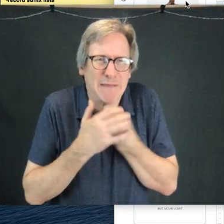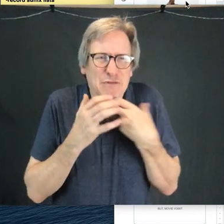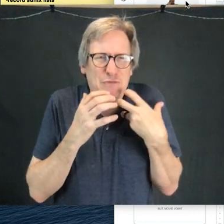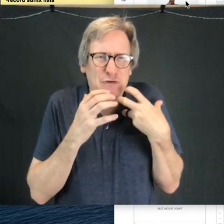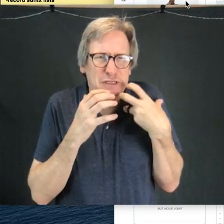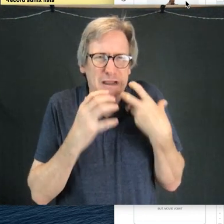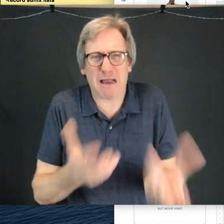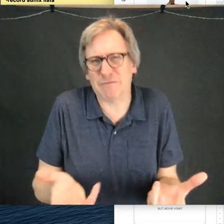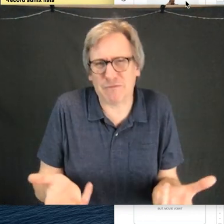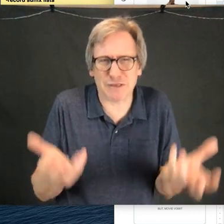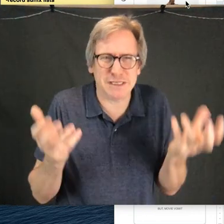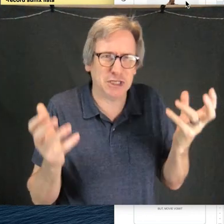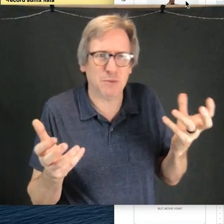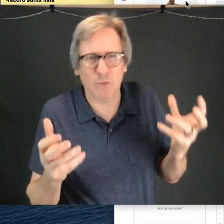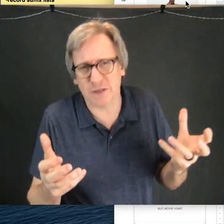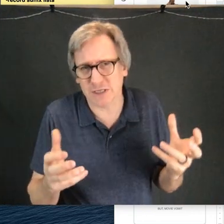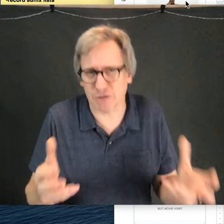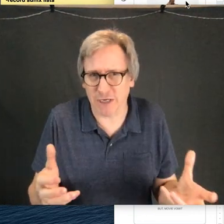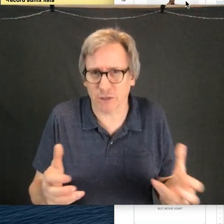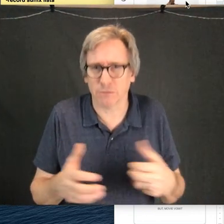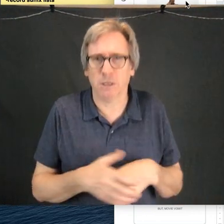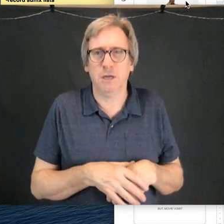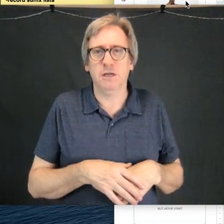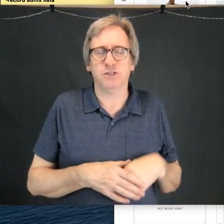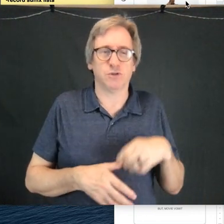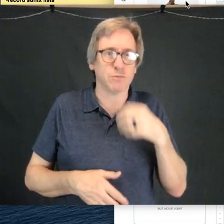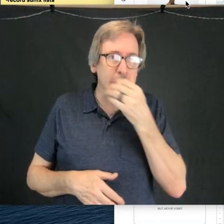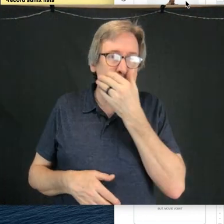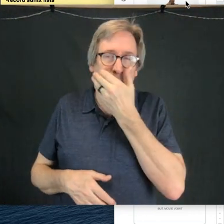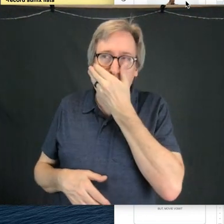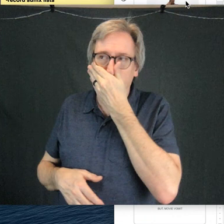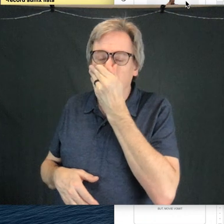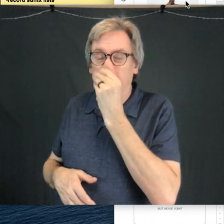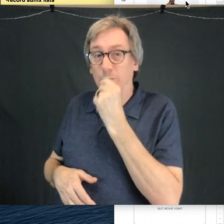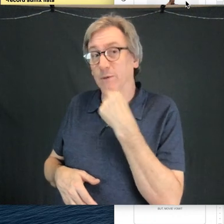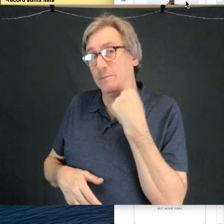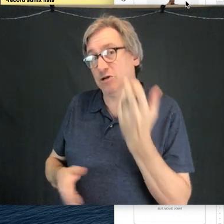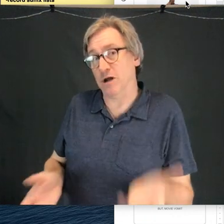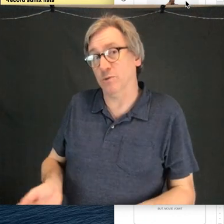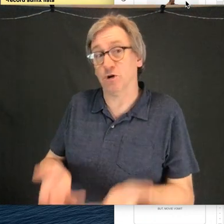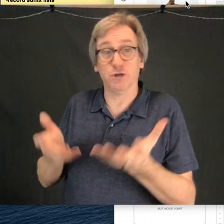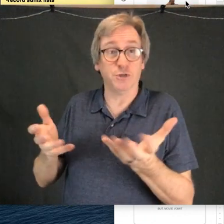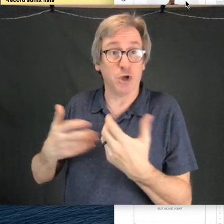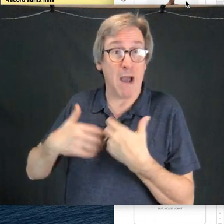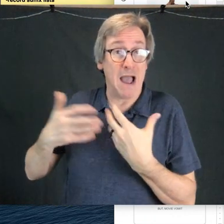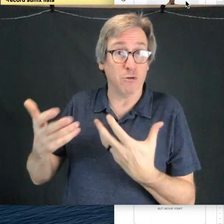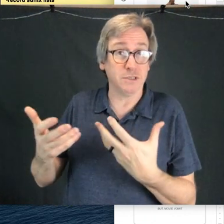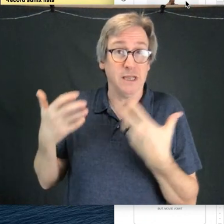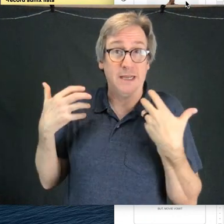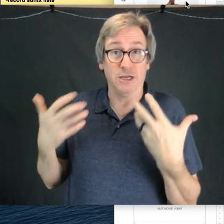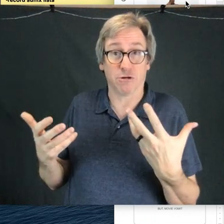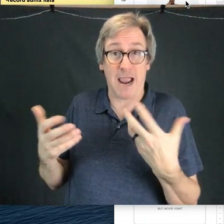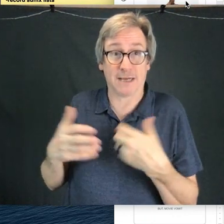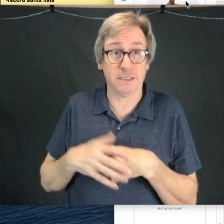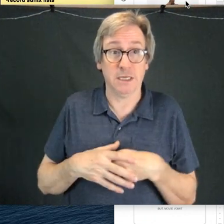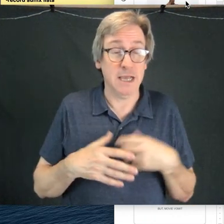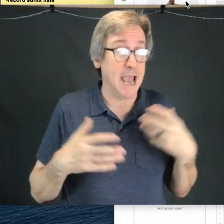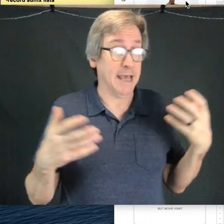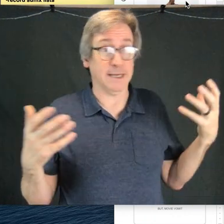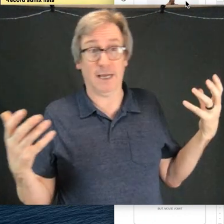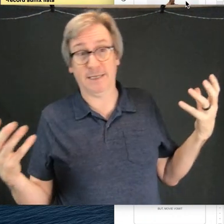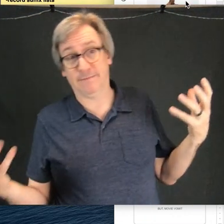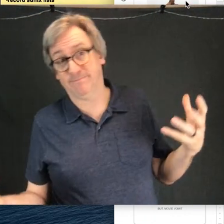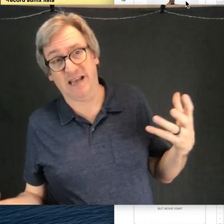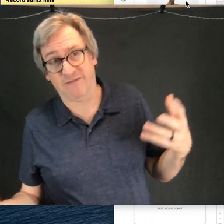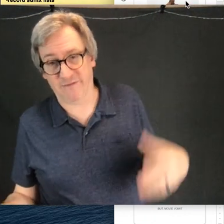to have your first conversation with a stranger. So it's around now that we would be trying to encourage you to go out and interact